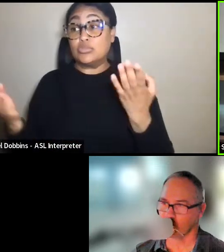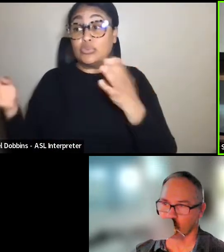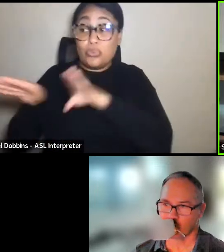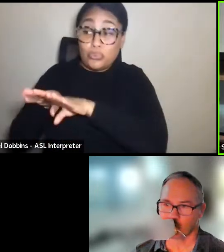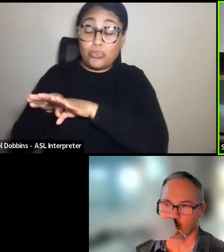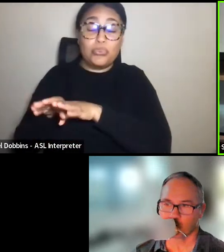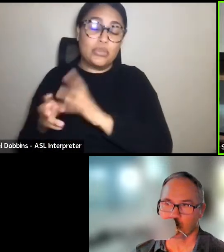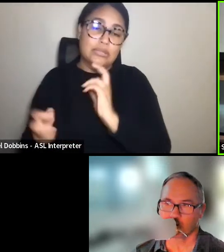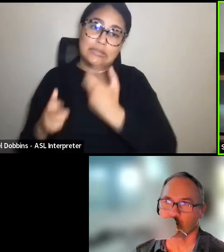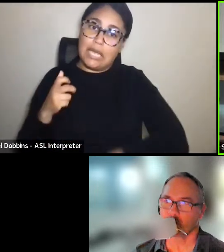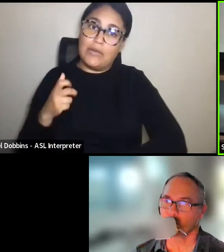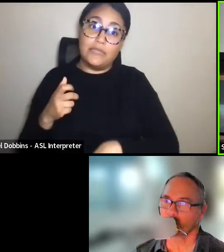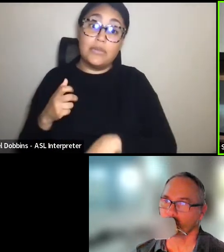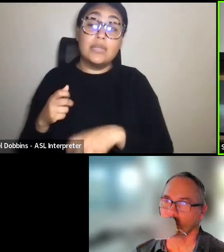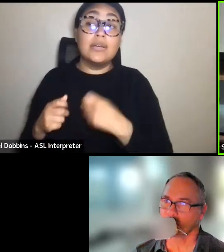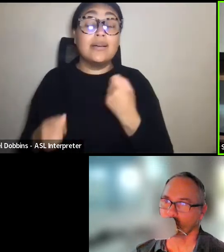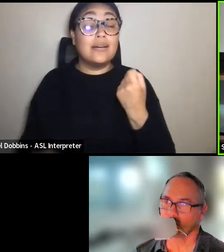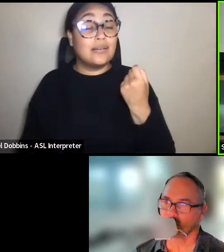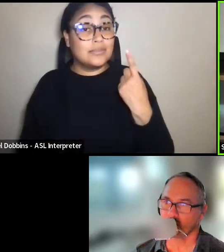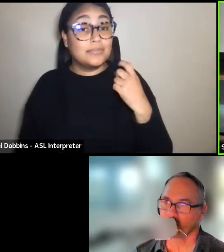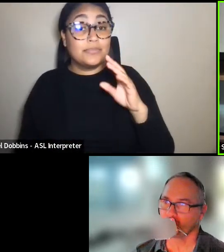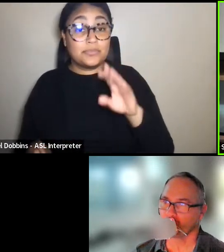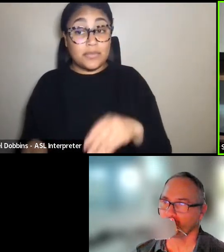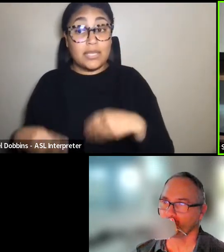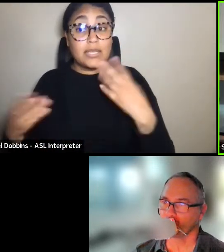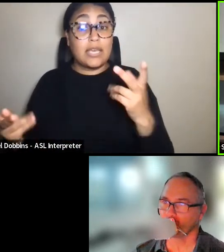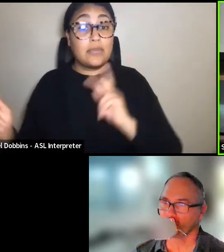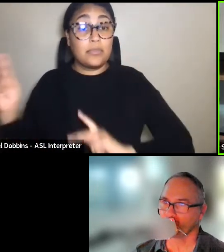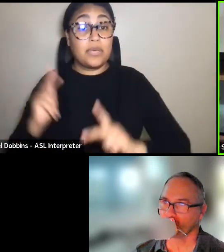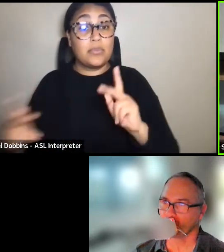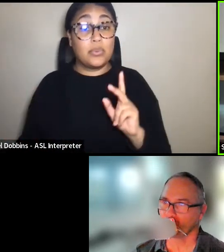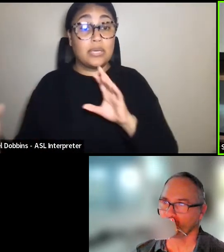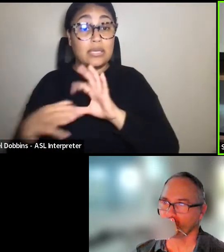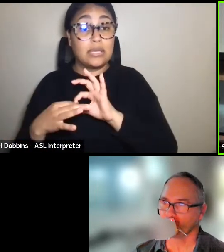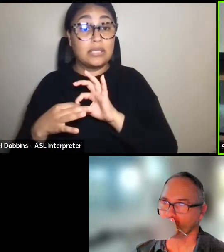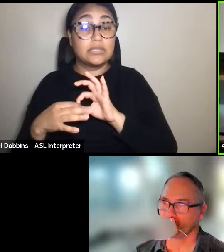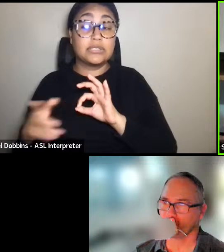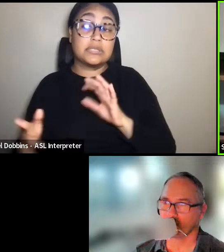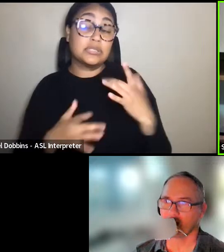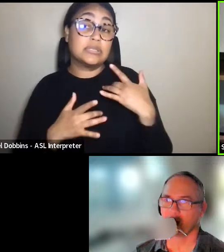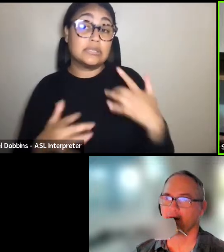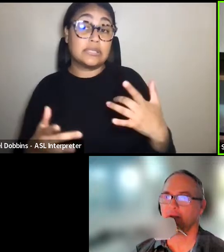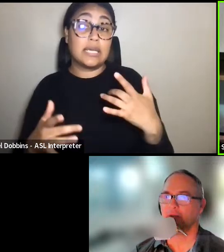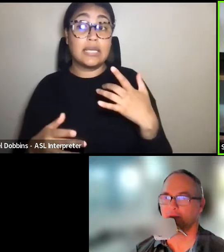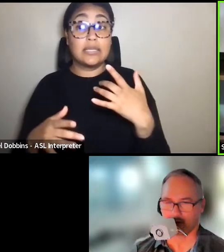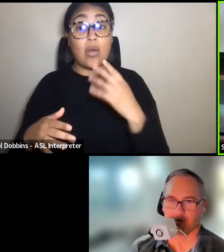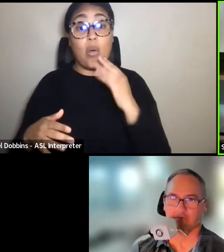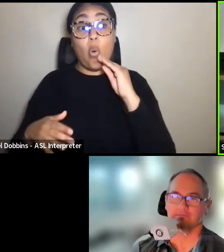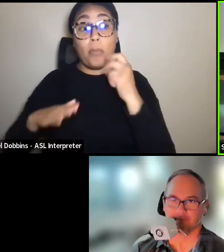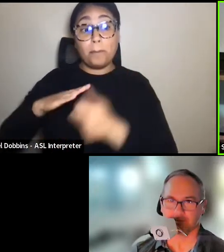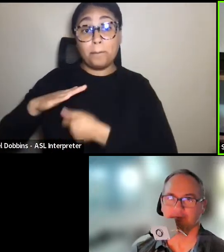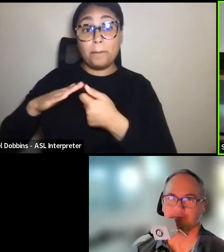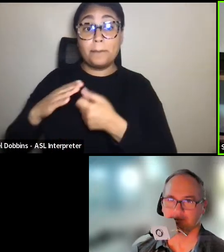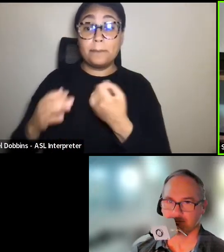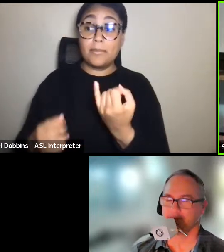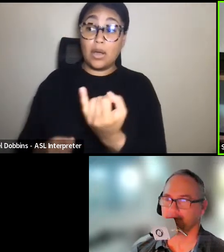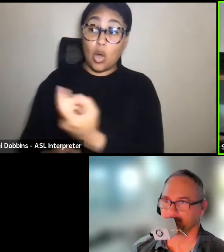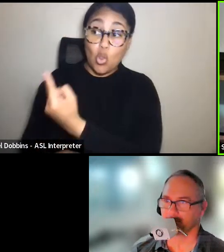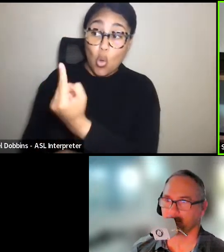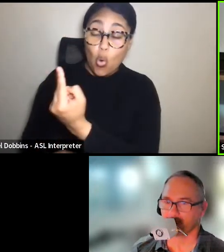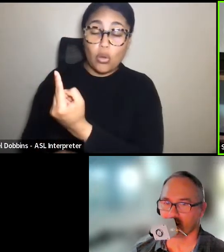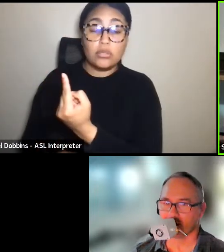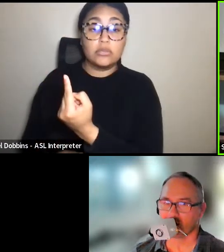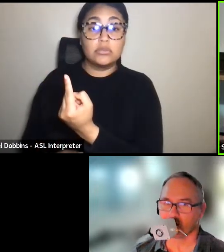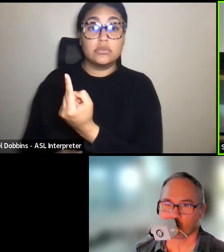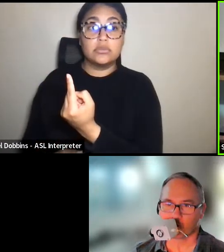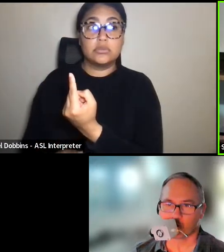folks, but it also gave people connection that are homebound and that are isolated, when